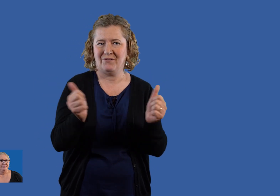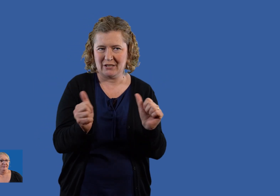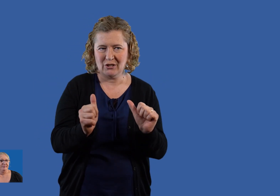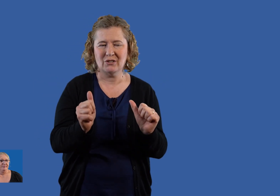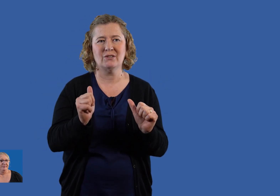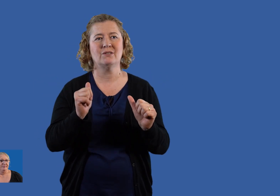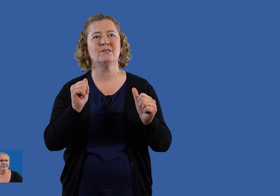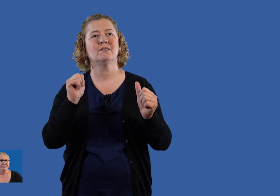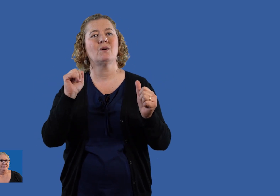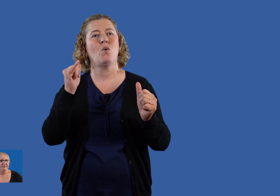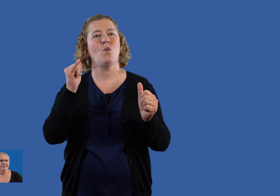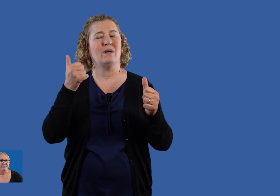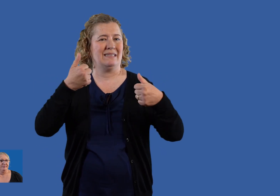suicide.